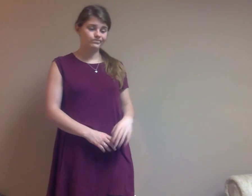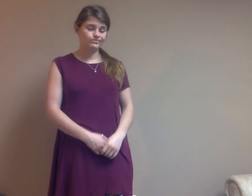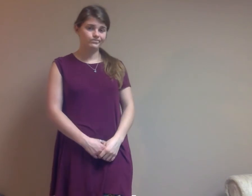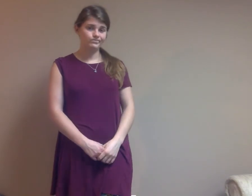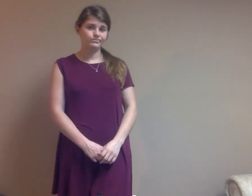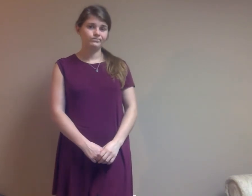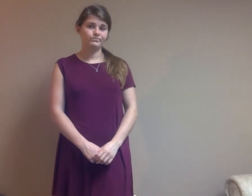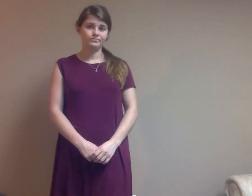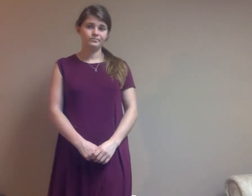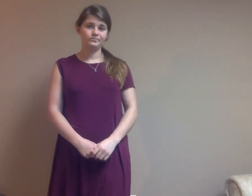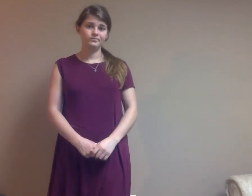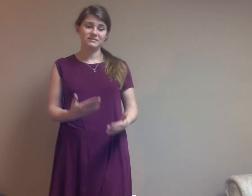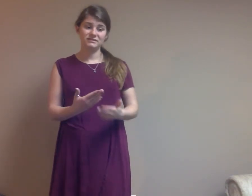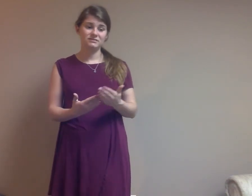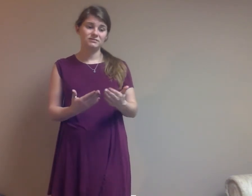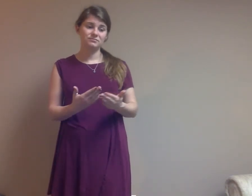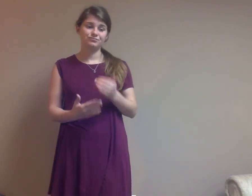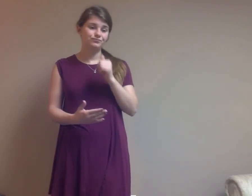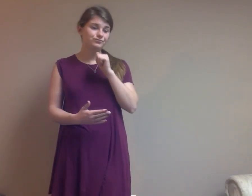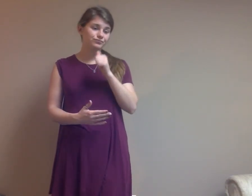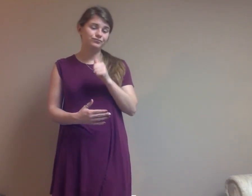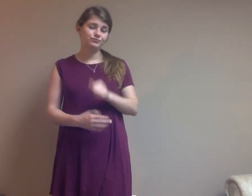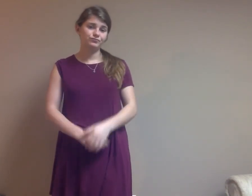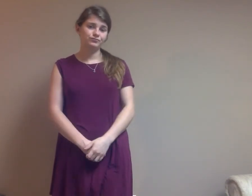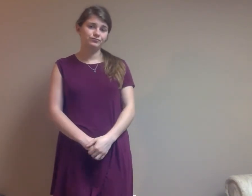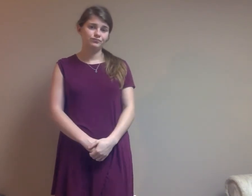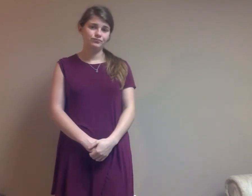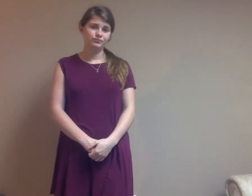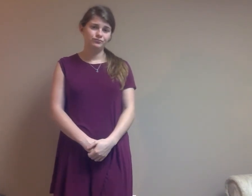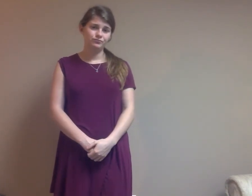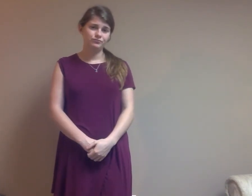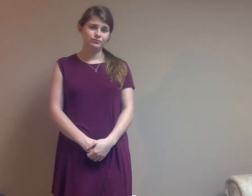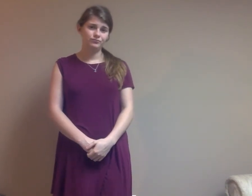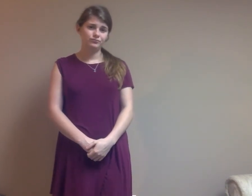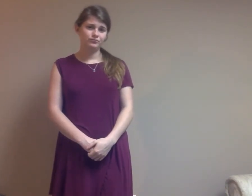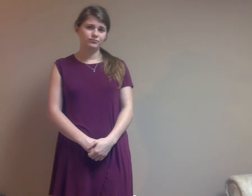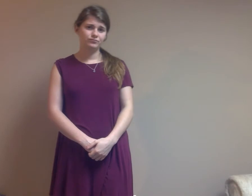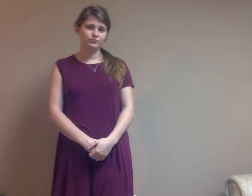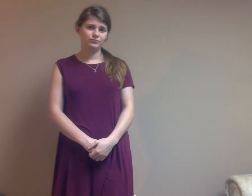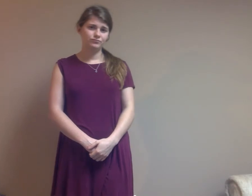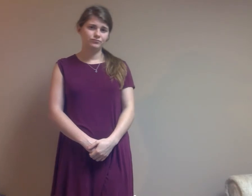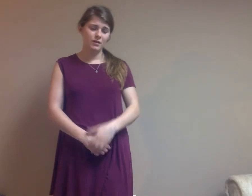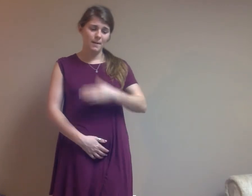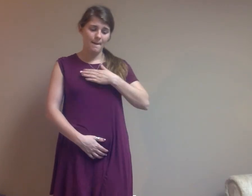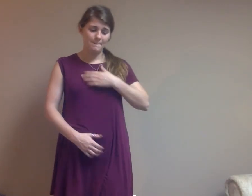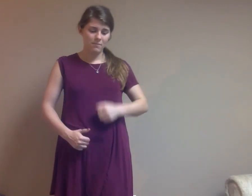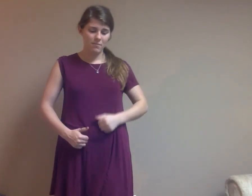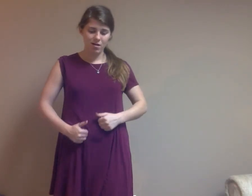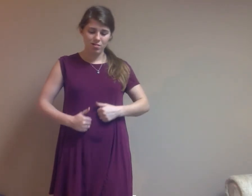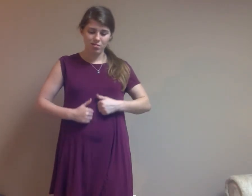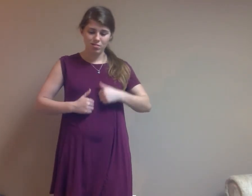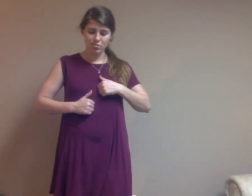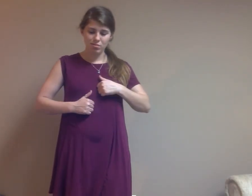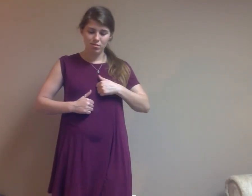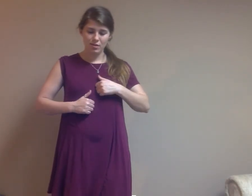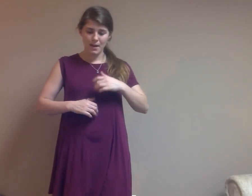It creates a void in your life that you just have to fill. And I haven't quite worked out how I'm filling it properly yet. Although I